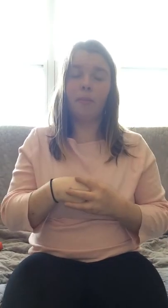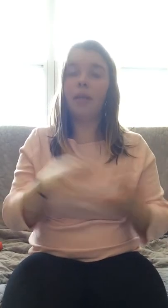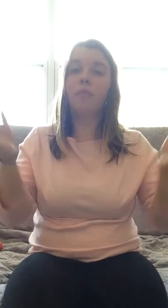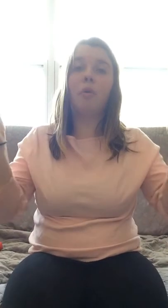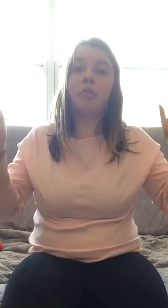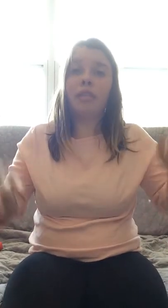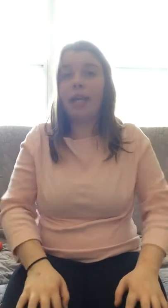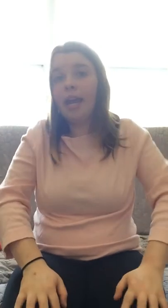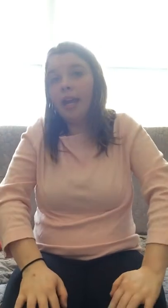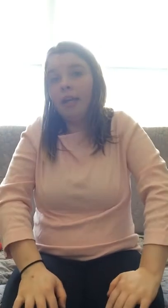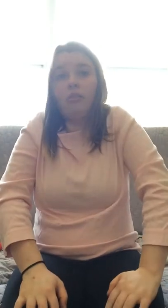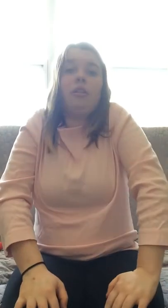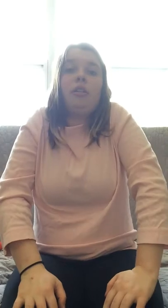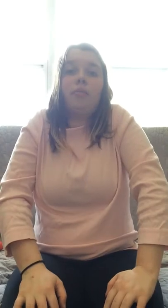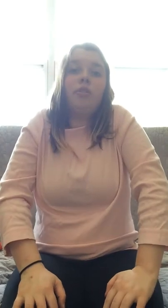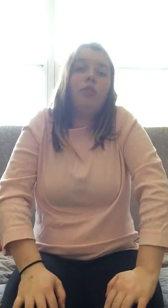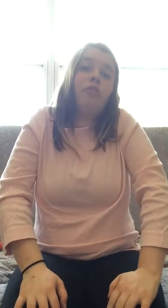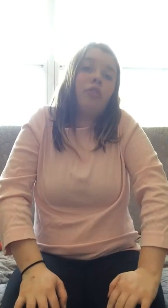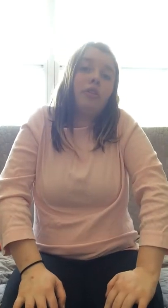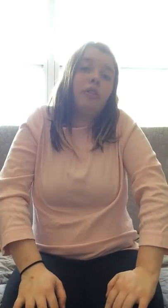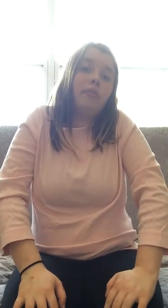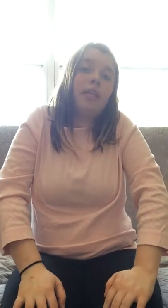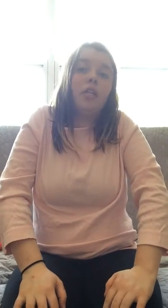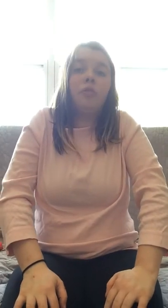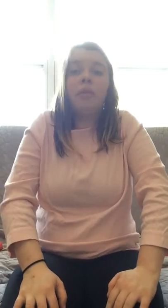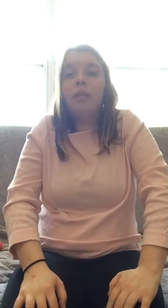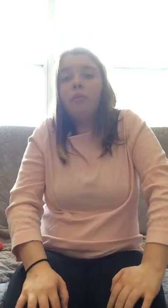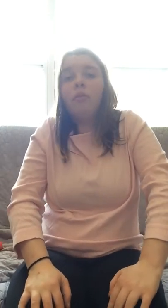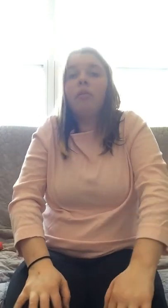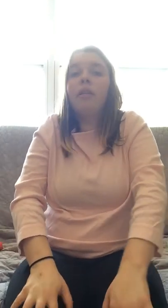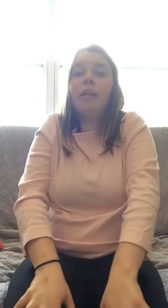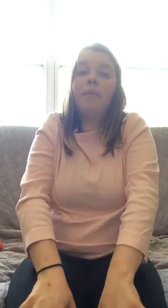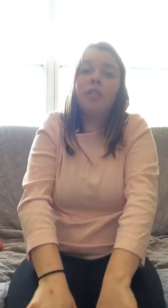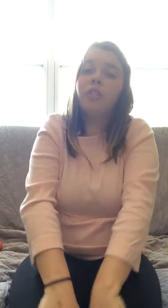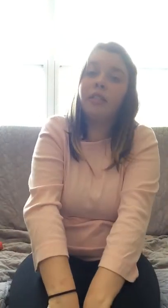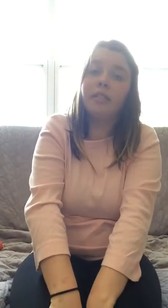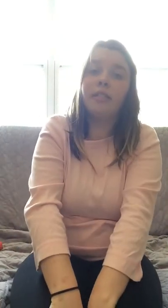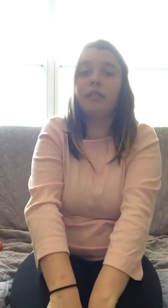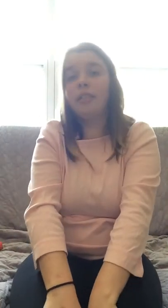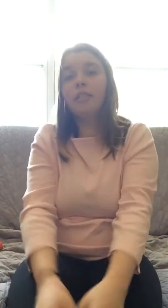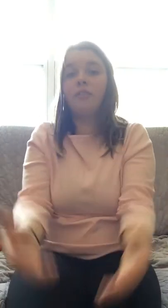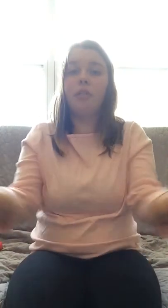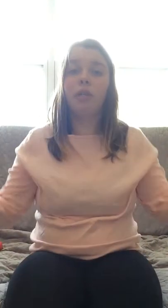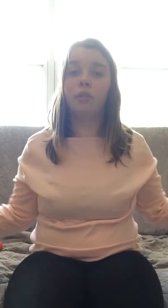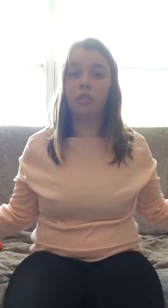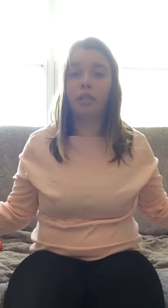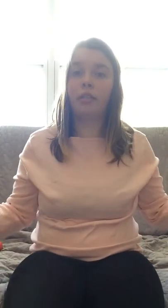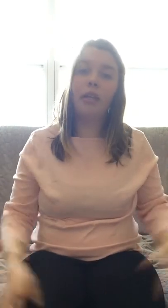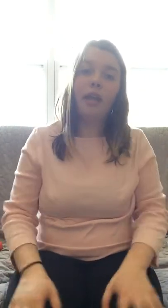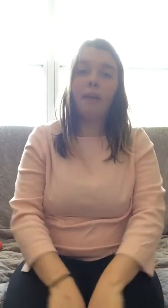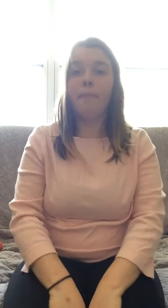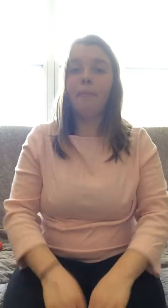make a post saying, hey, I'm looking for meeting new people and I'm interested in this. If anyone wants to like meet